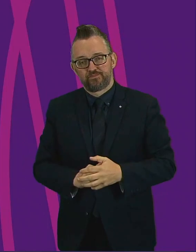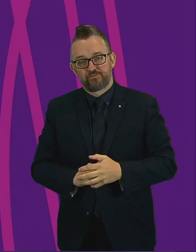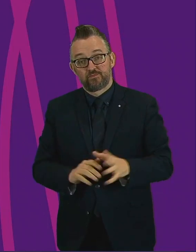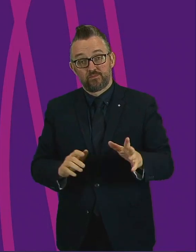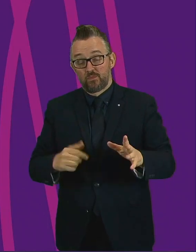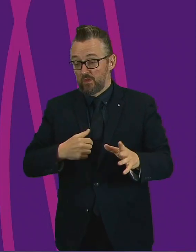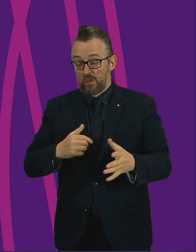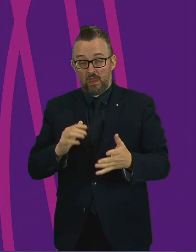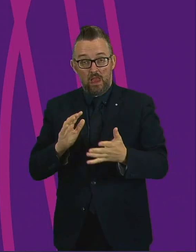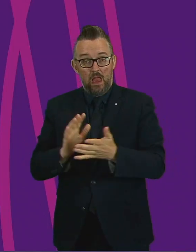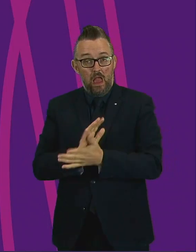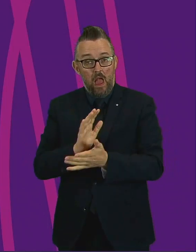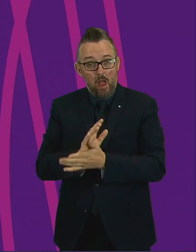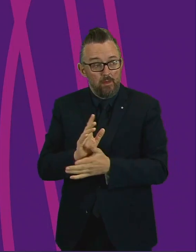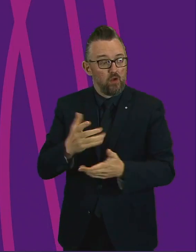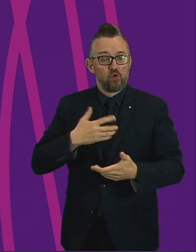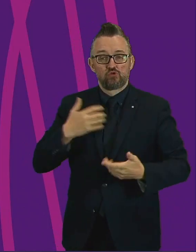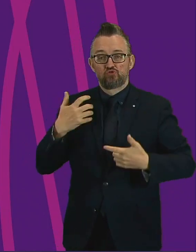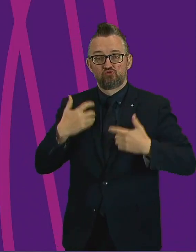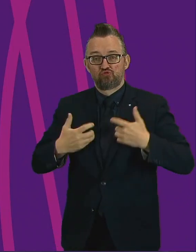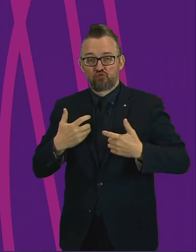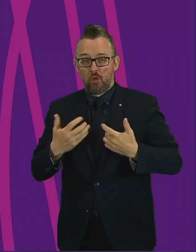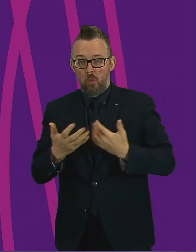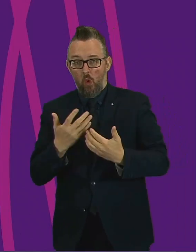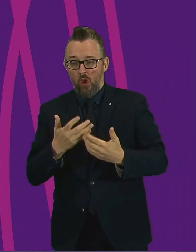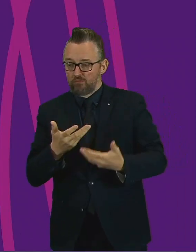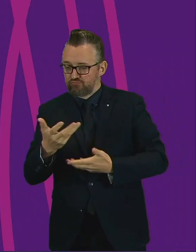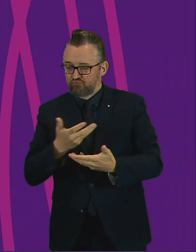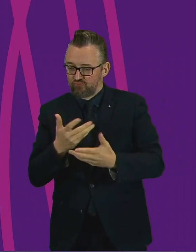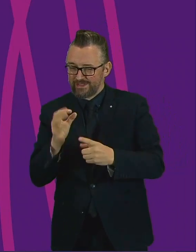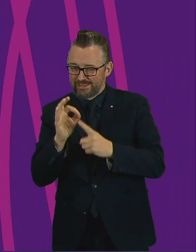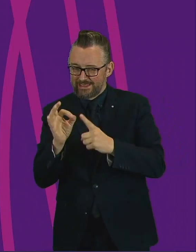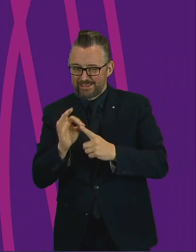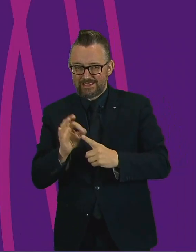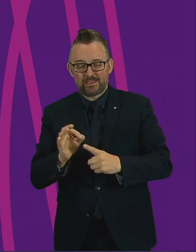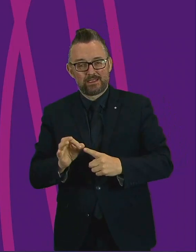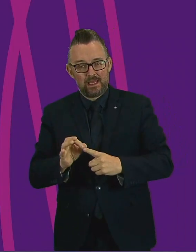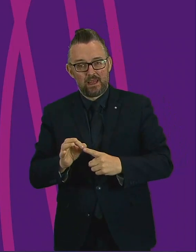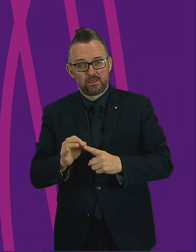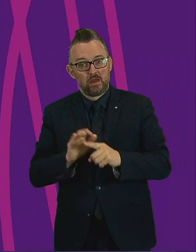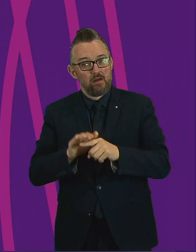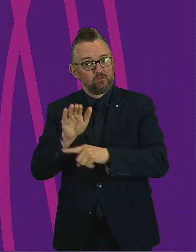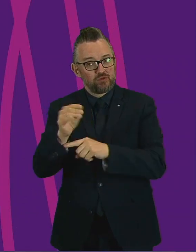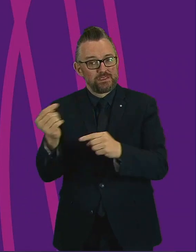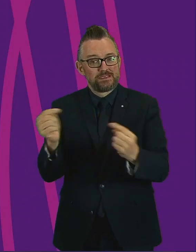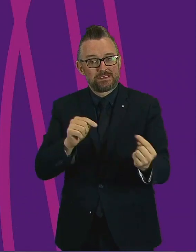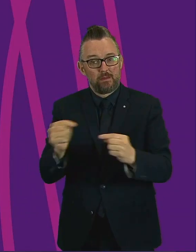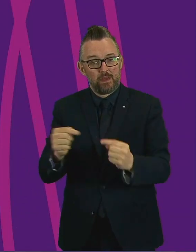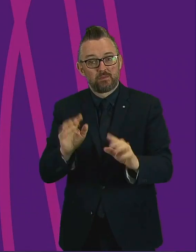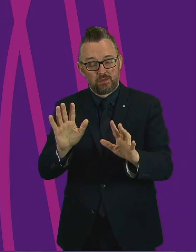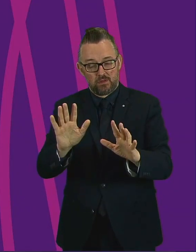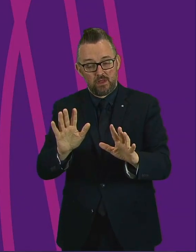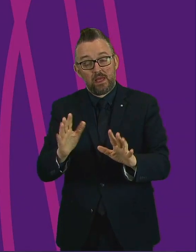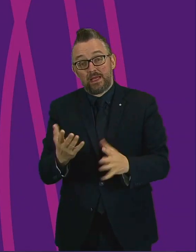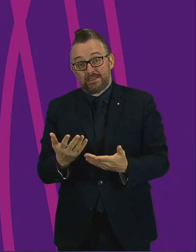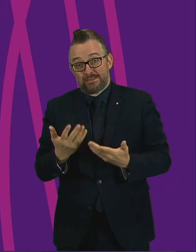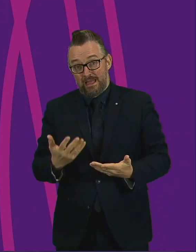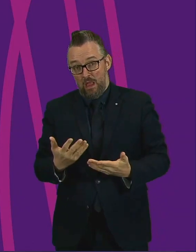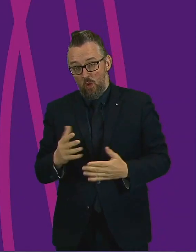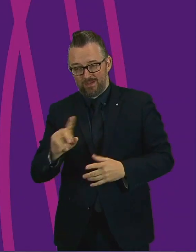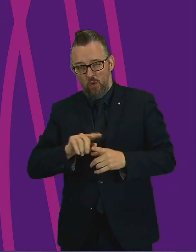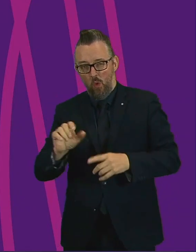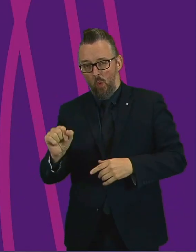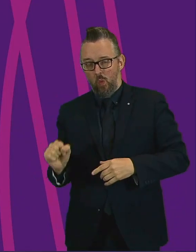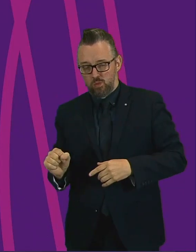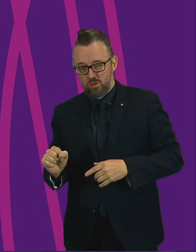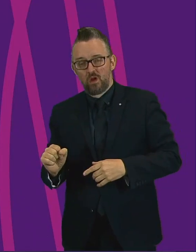keen and anxious to engage in a more detailed way in this and in other similar debates in the future. Right now, of course, my main focus is